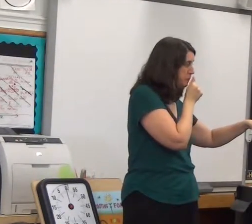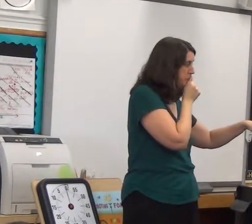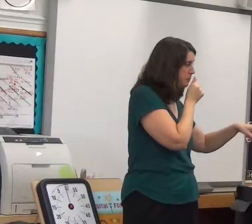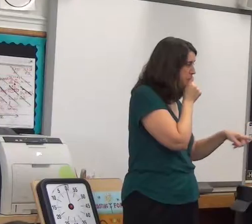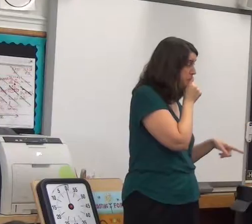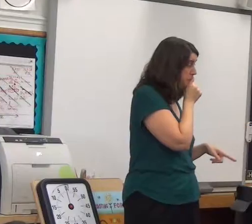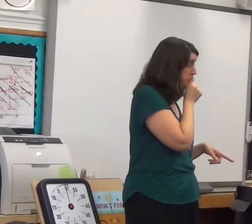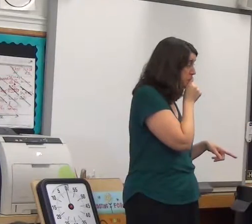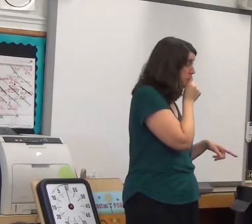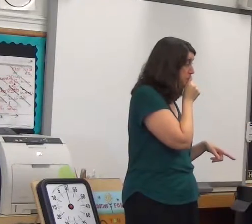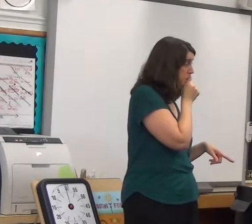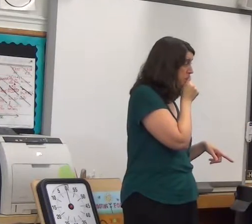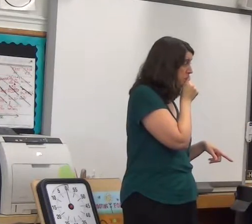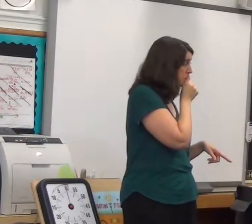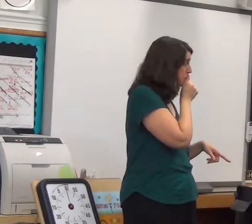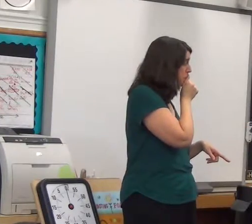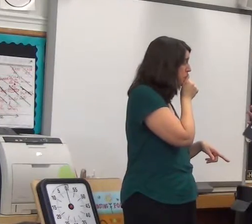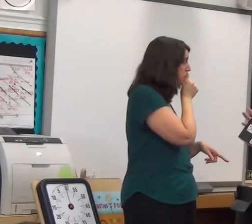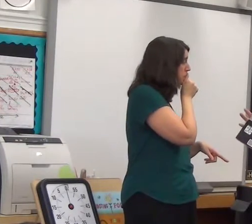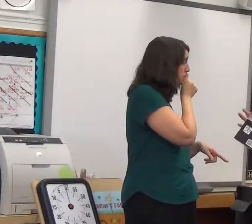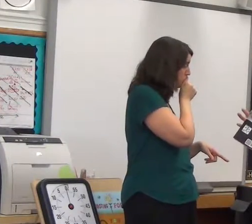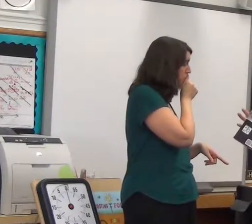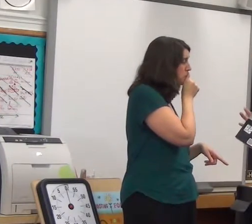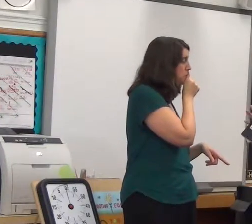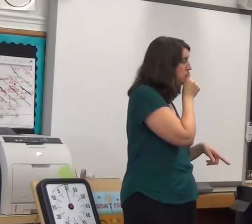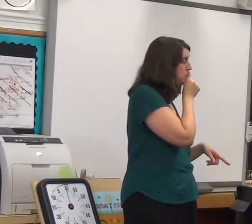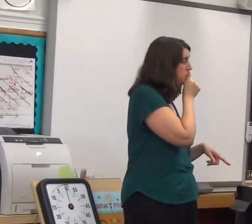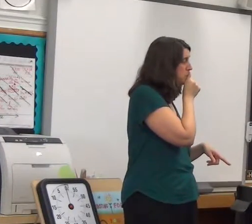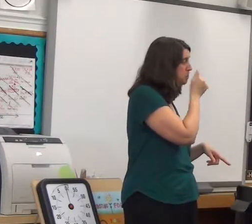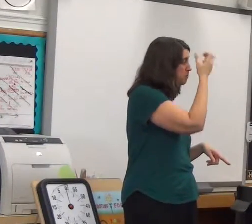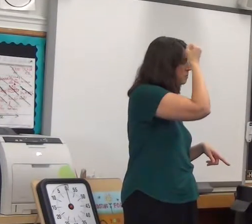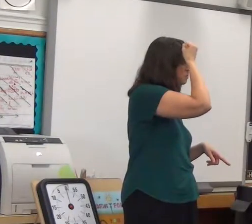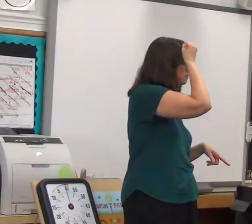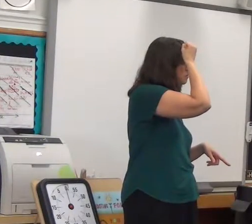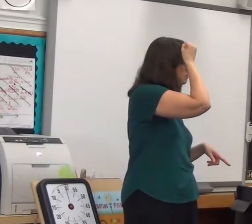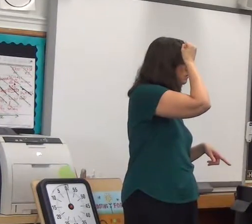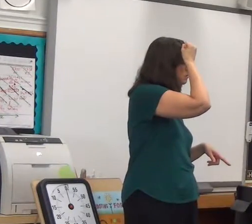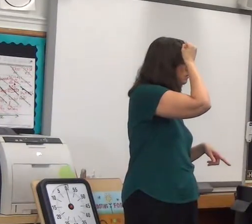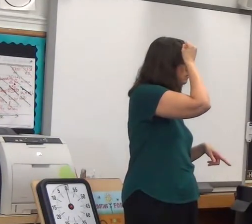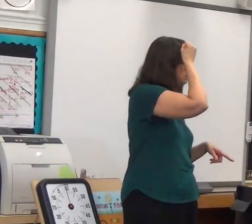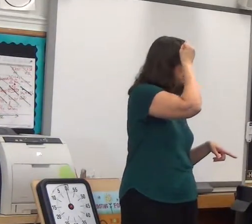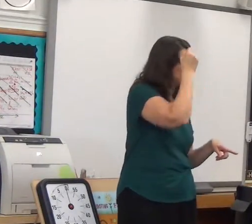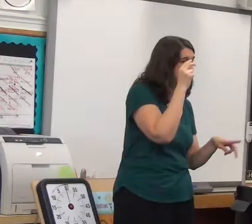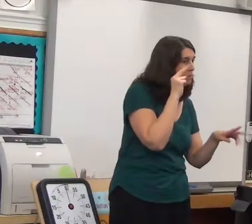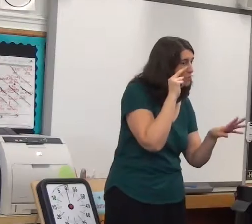All right. I'll show you as well. Don't tell anyone else. First word.